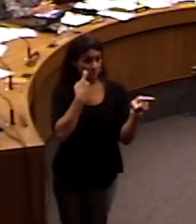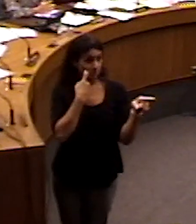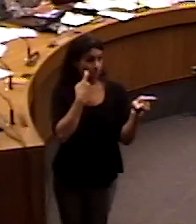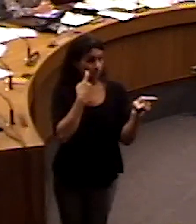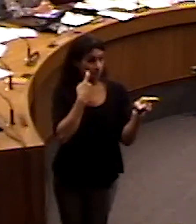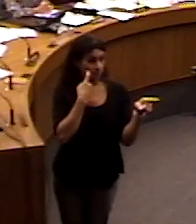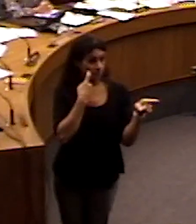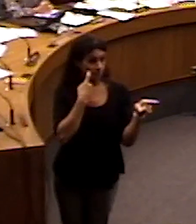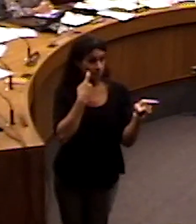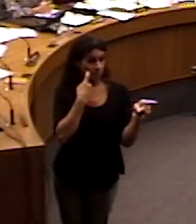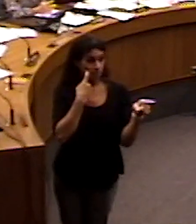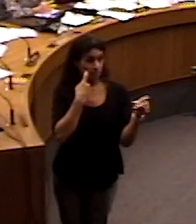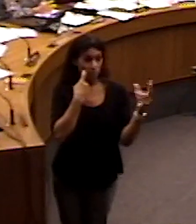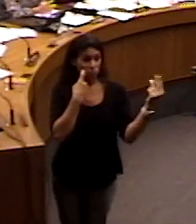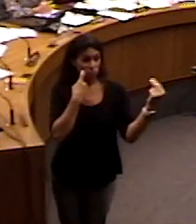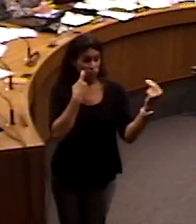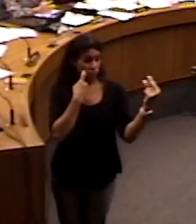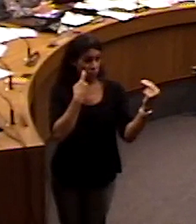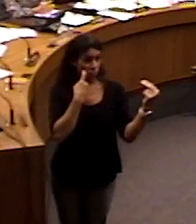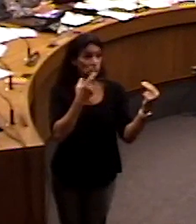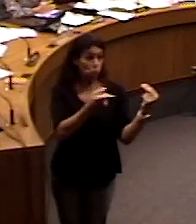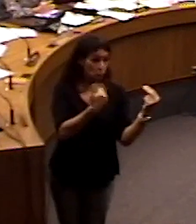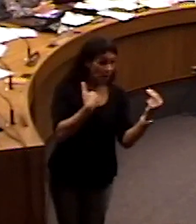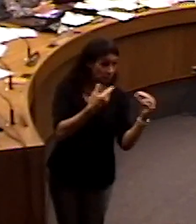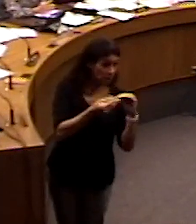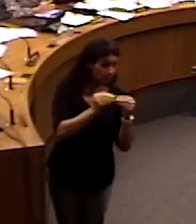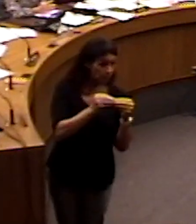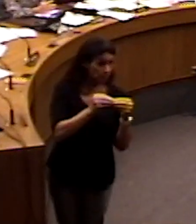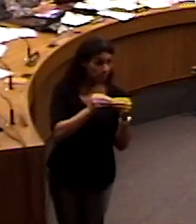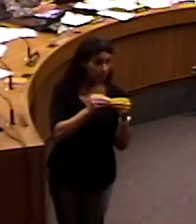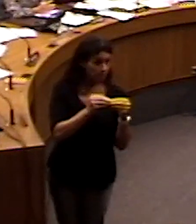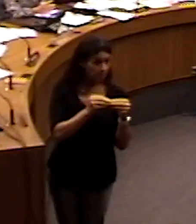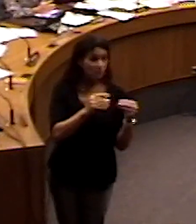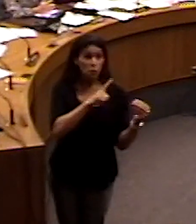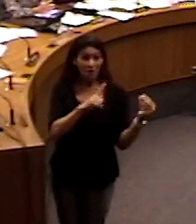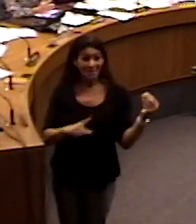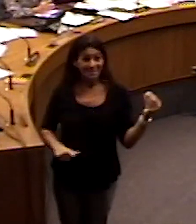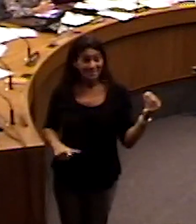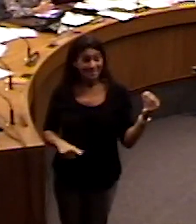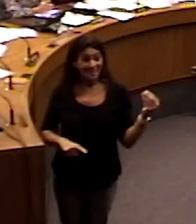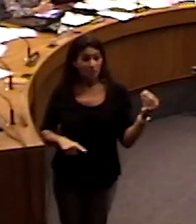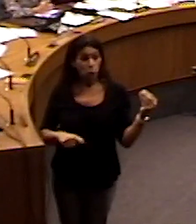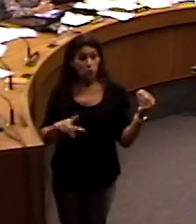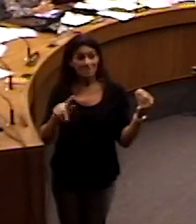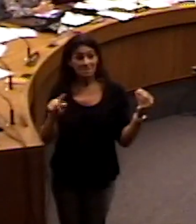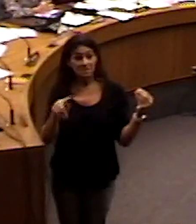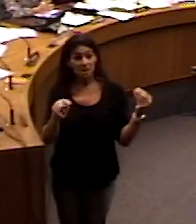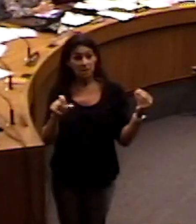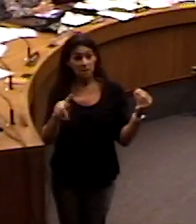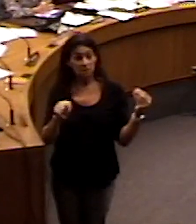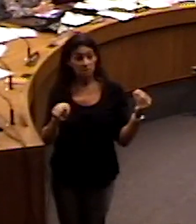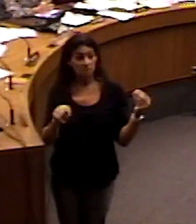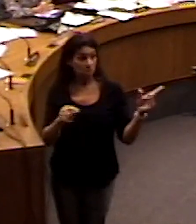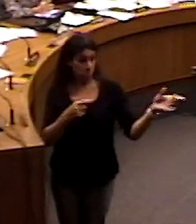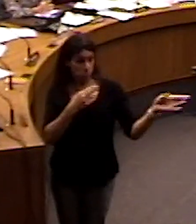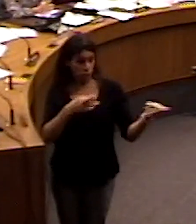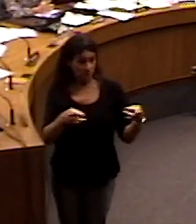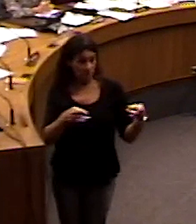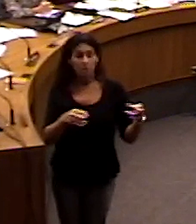Call them. The number? You have the number, right? For landlord tenant? 609. Let me know when you're ready. Go